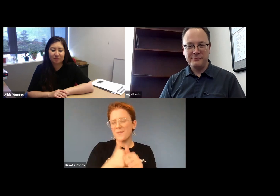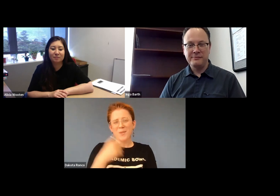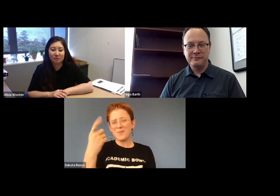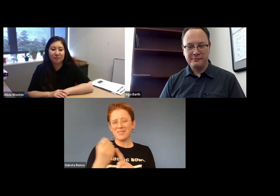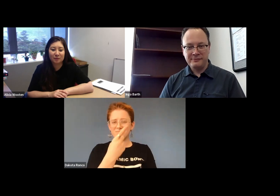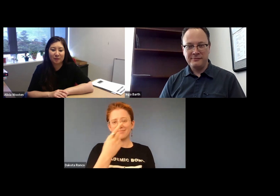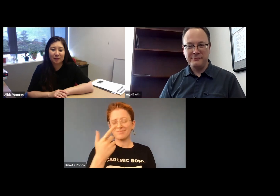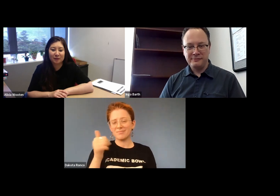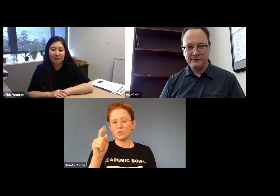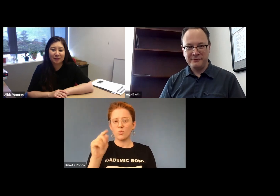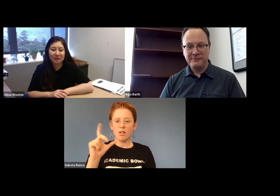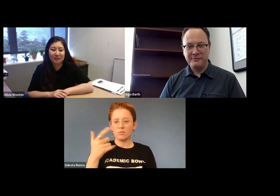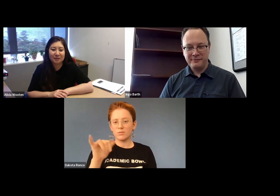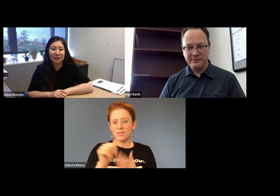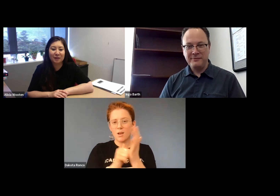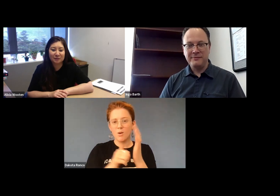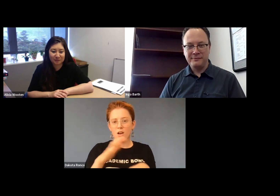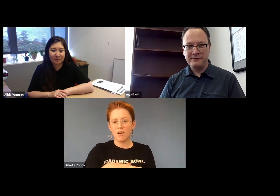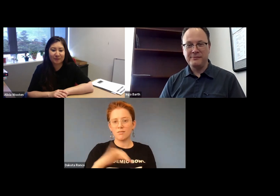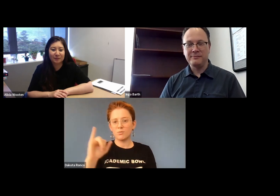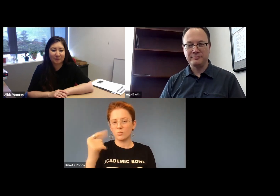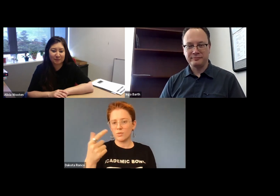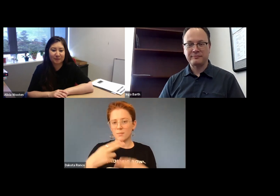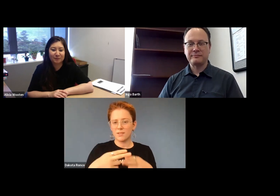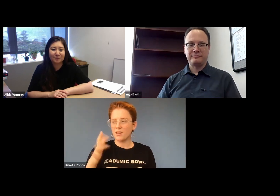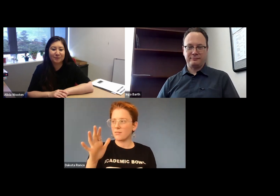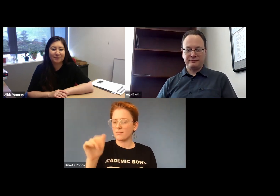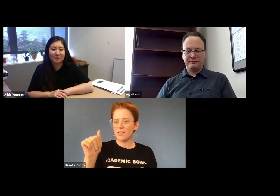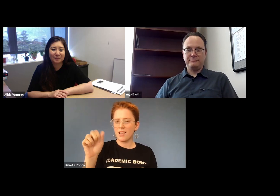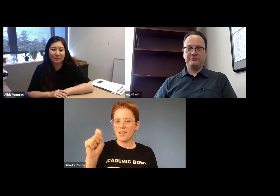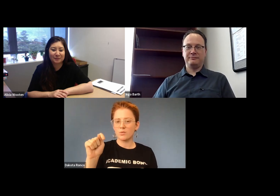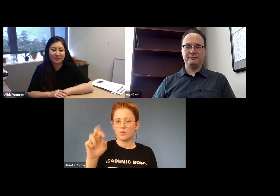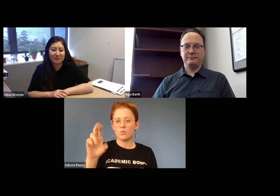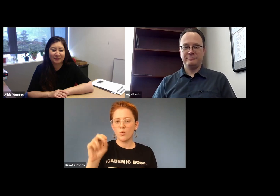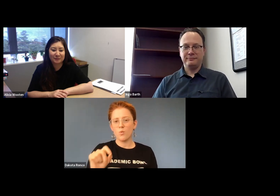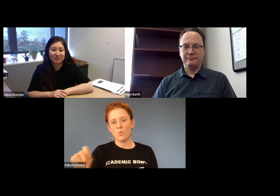Well, I have seen a little bit with astrology.